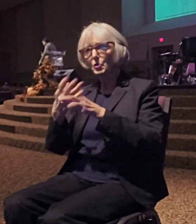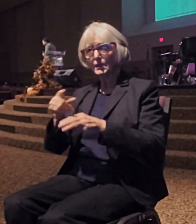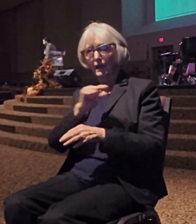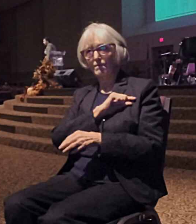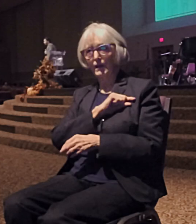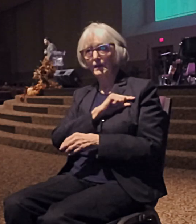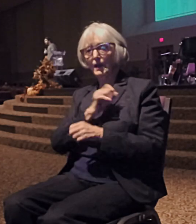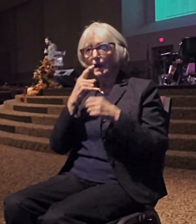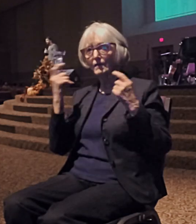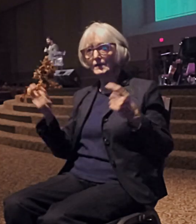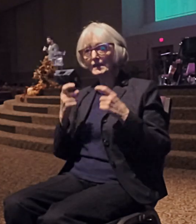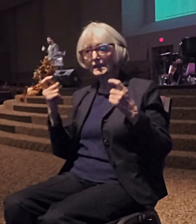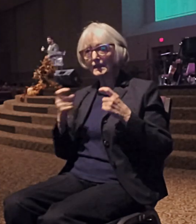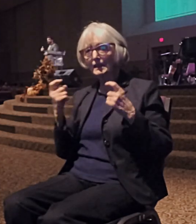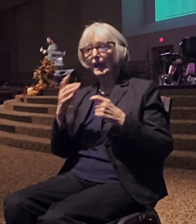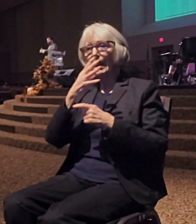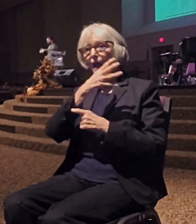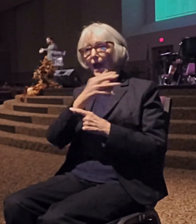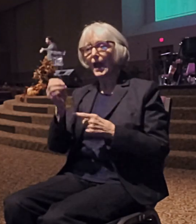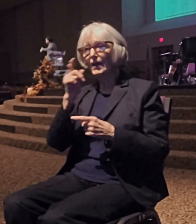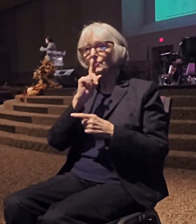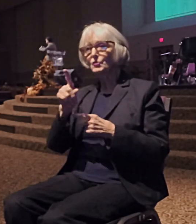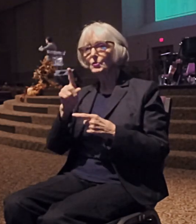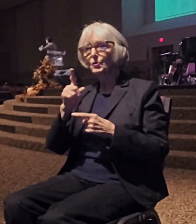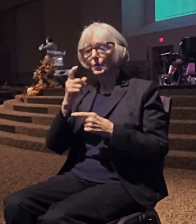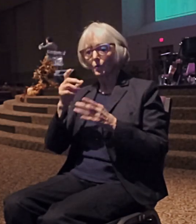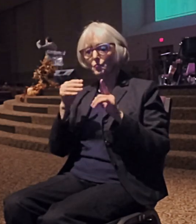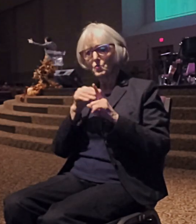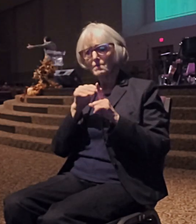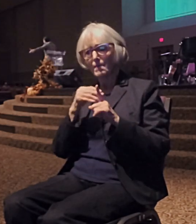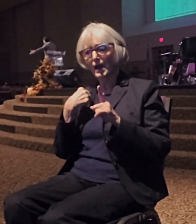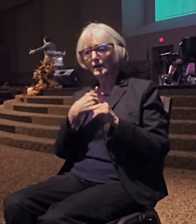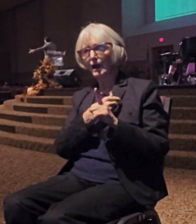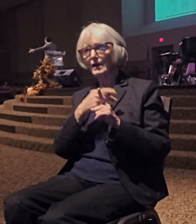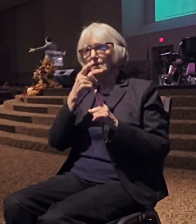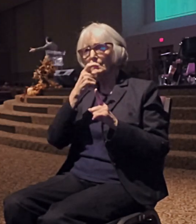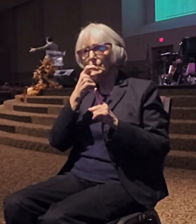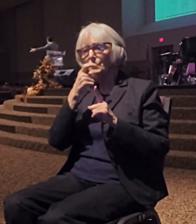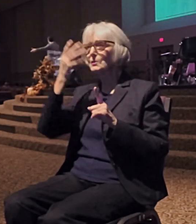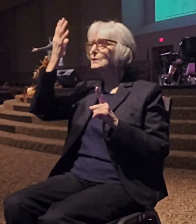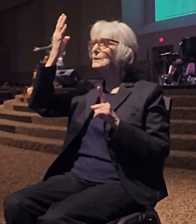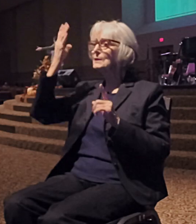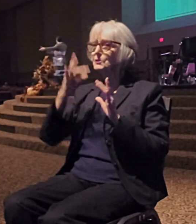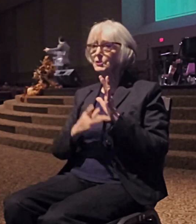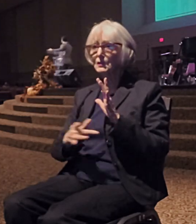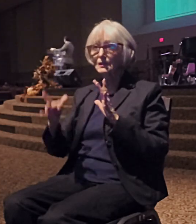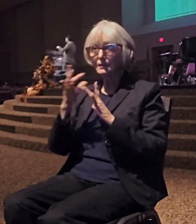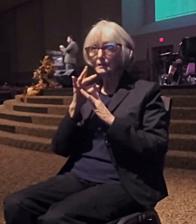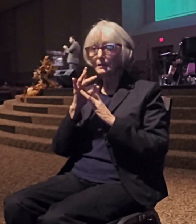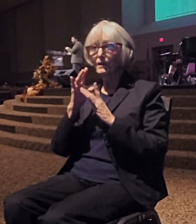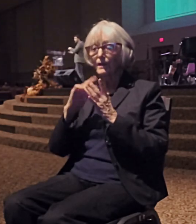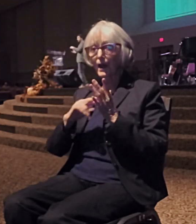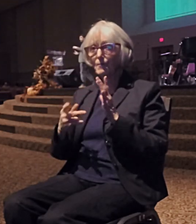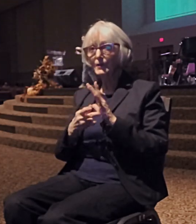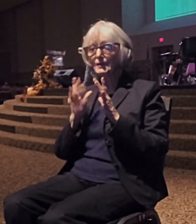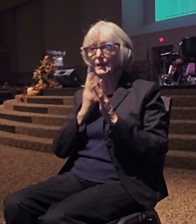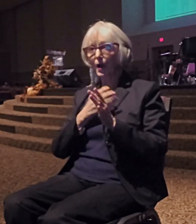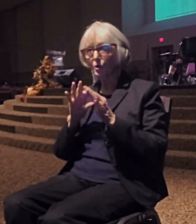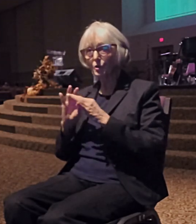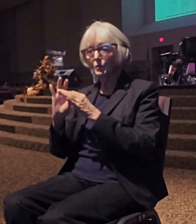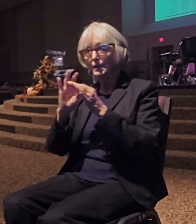sin, and in the life of the believer, it's to what? It's to remind us and point us to Jesus. Which means that our unity,